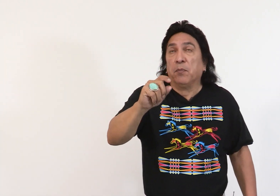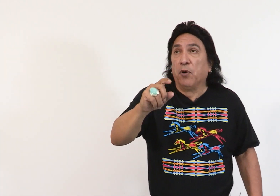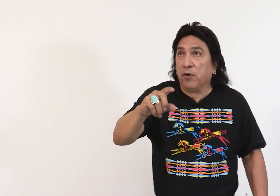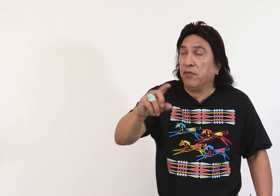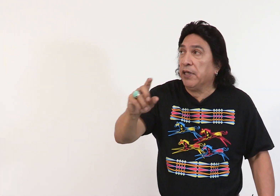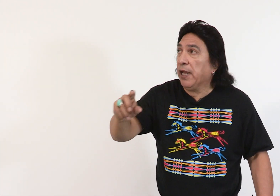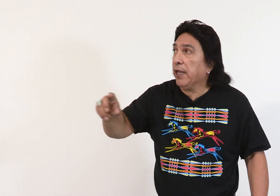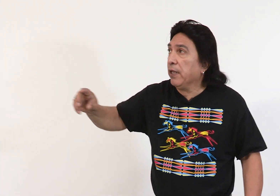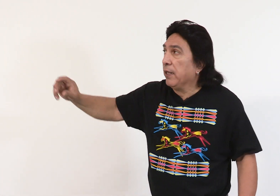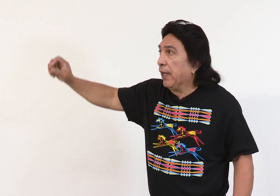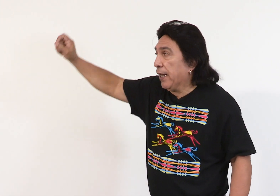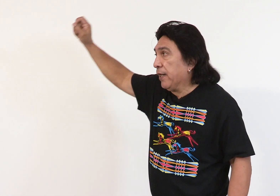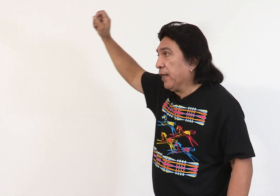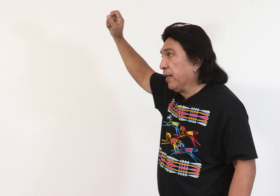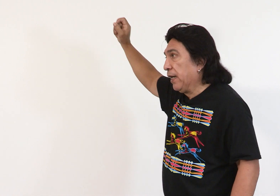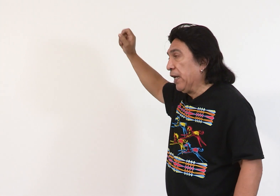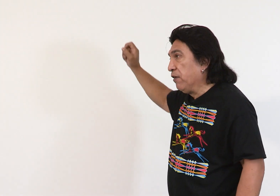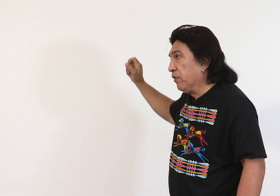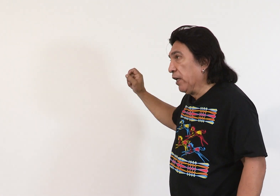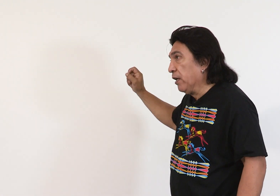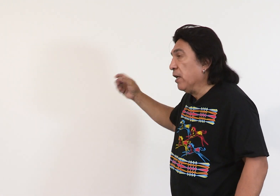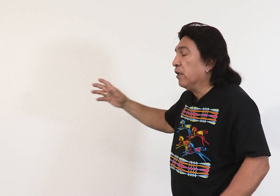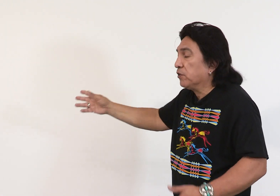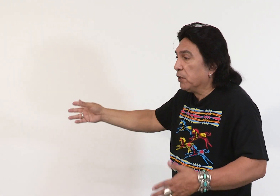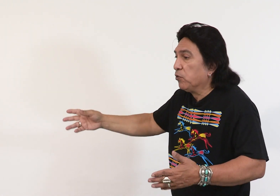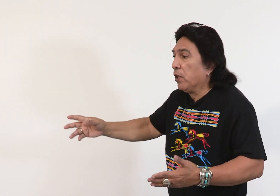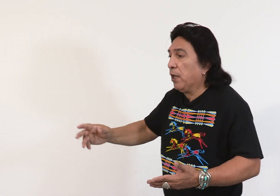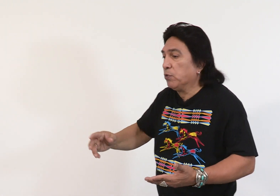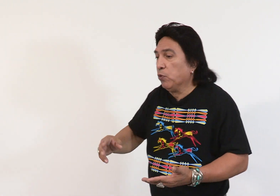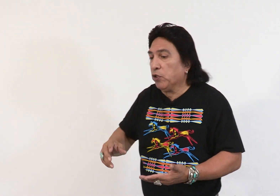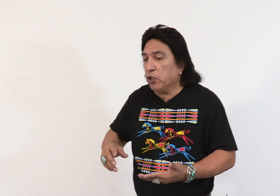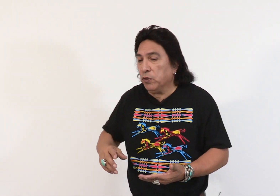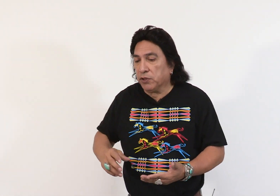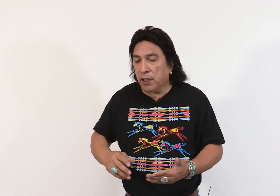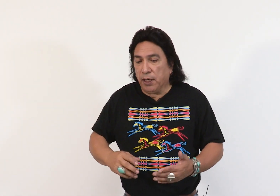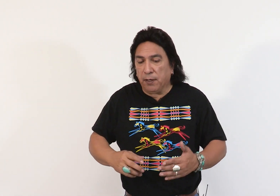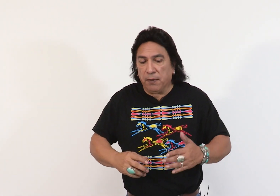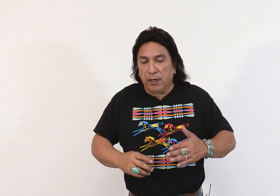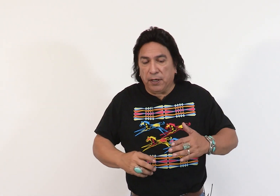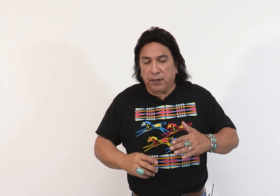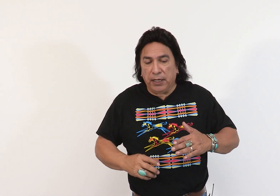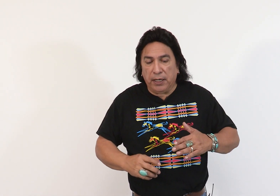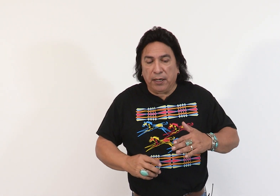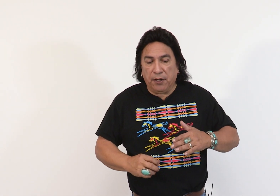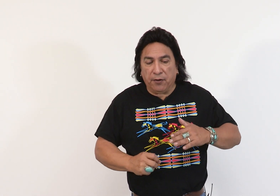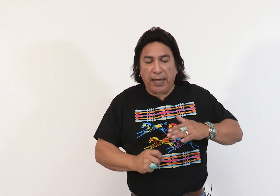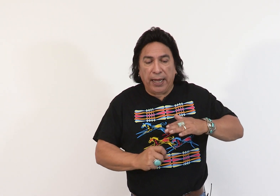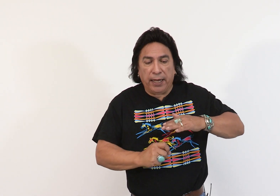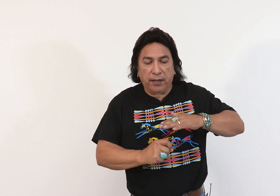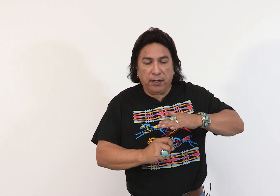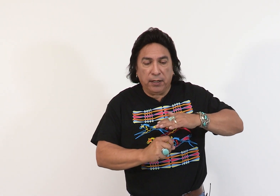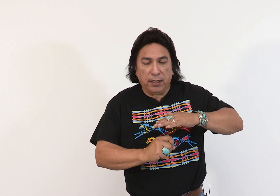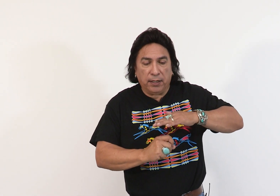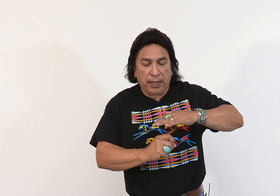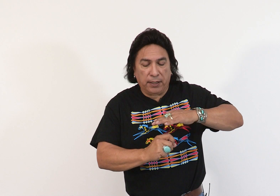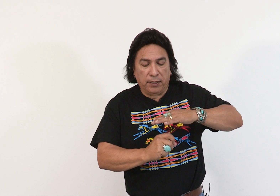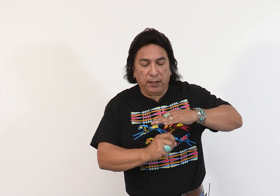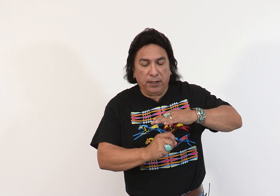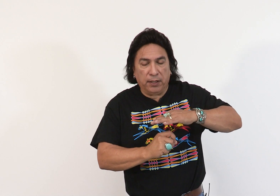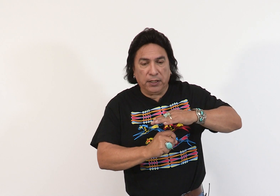part of the day, and then evening. Some tribes will use the other hand, like this